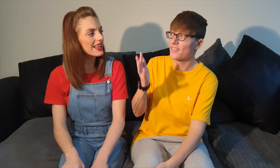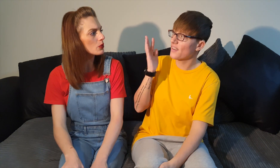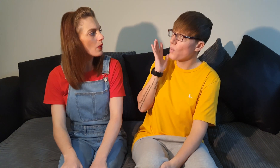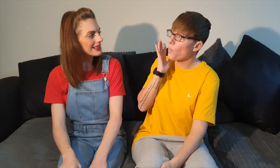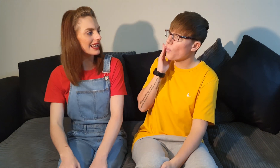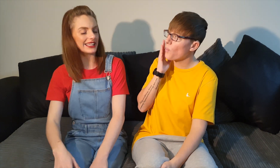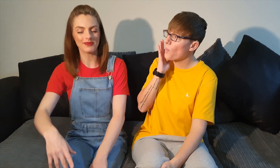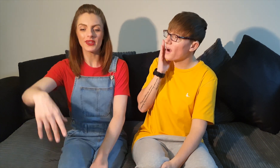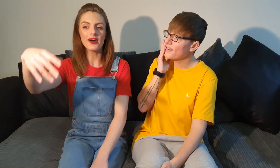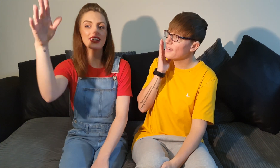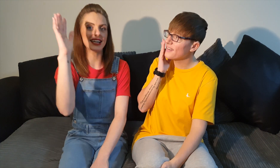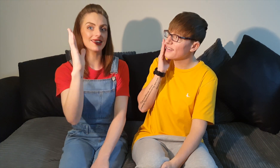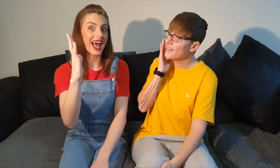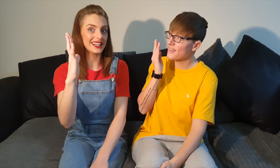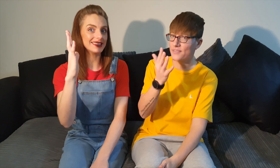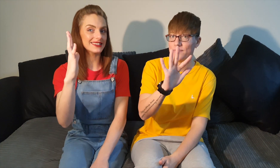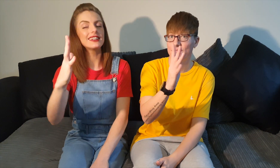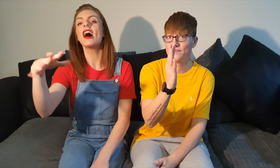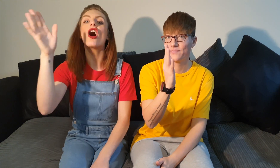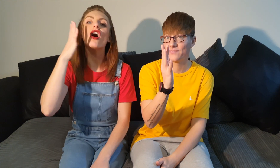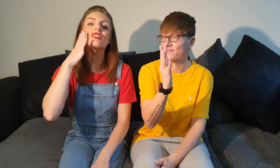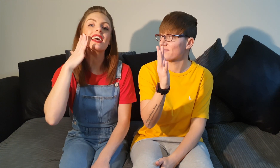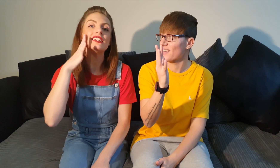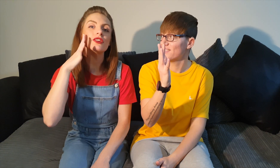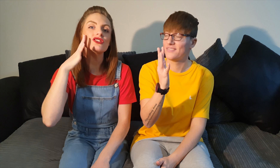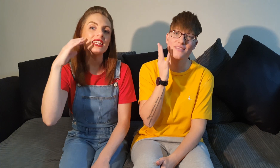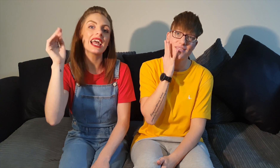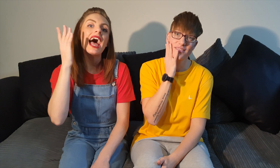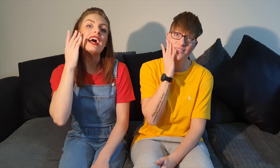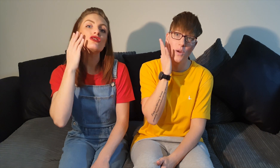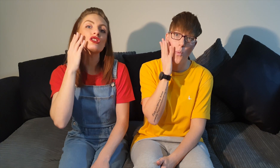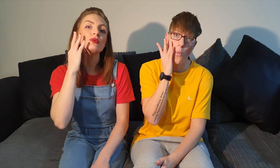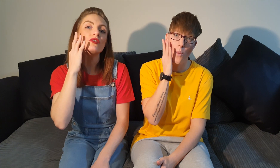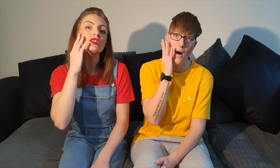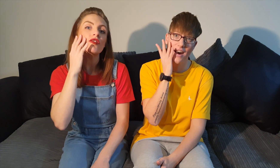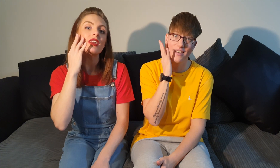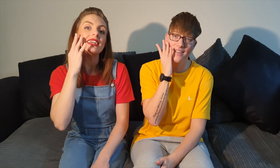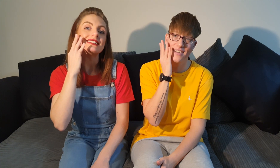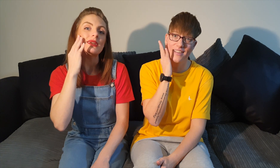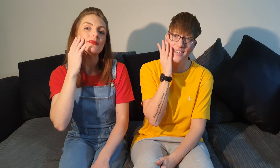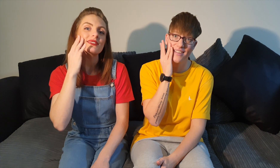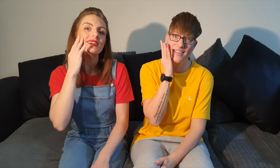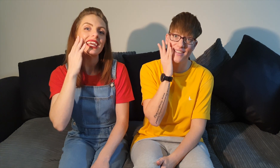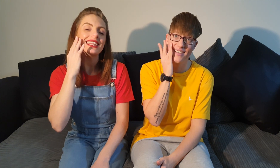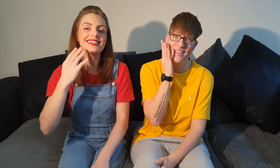sign when, Kelly? Okay, so hand on the side of your cheek, and you're just moving your fingertips. Okay, this